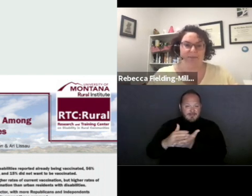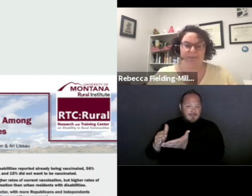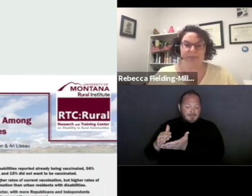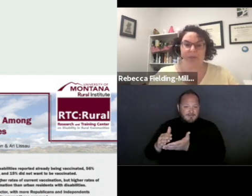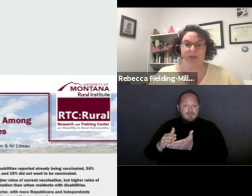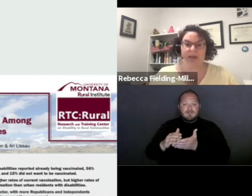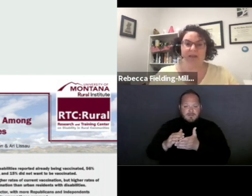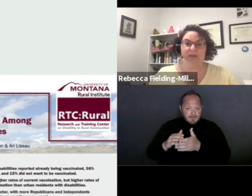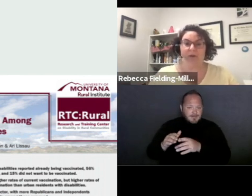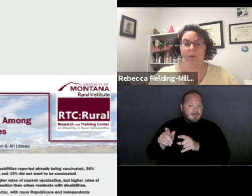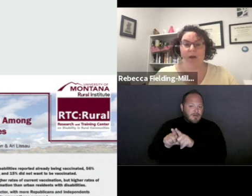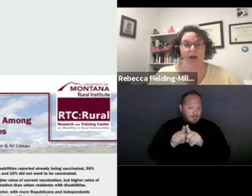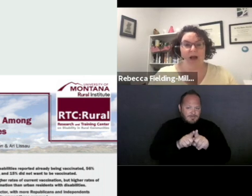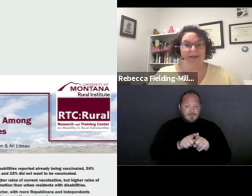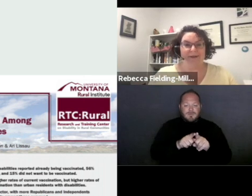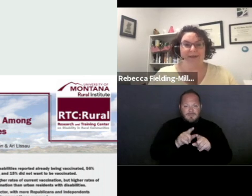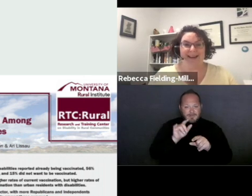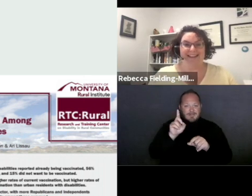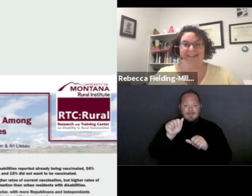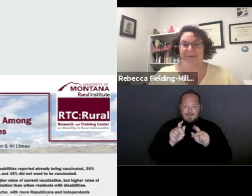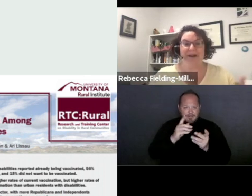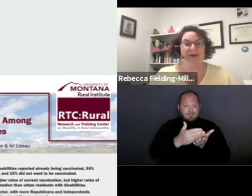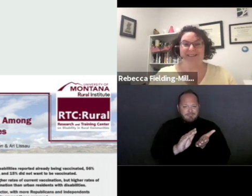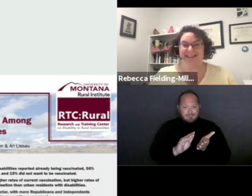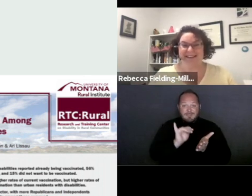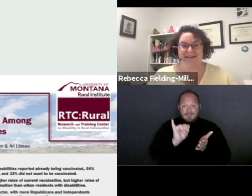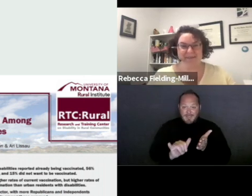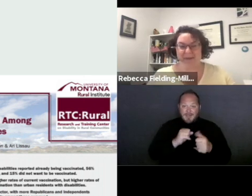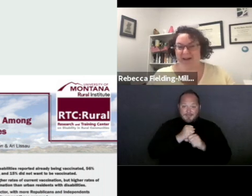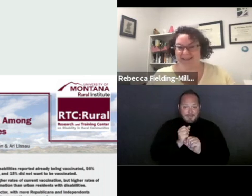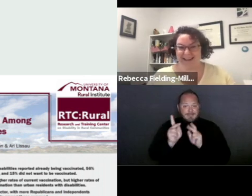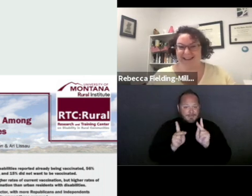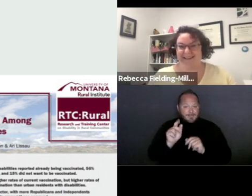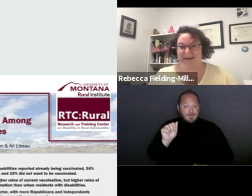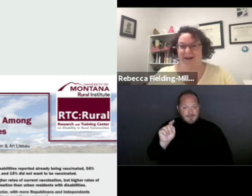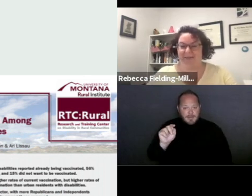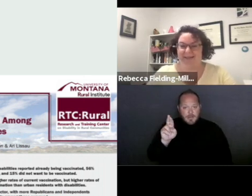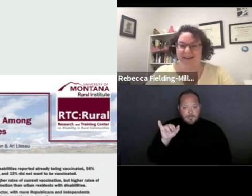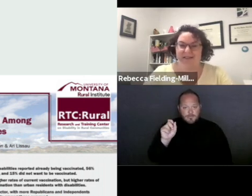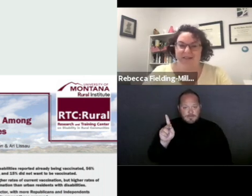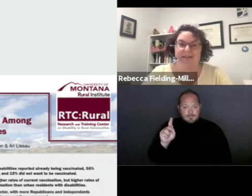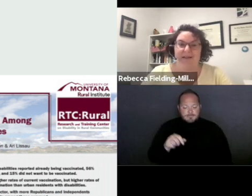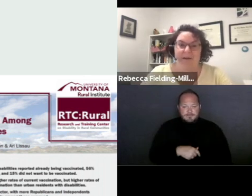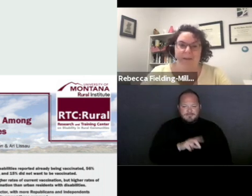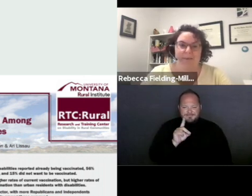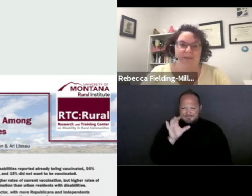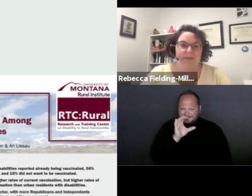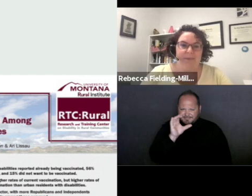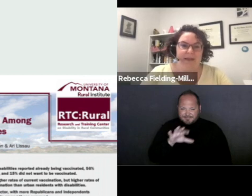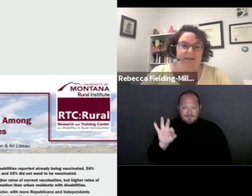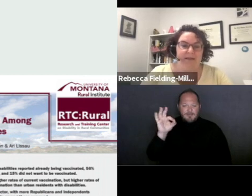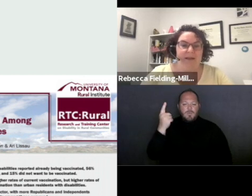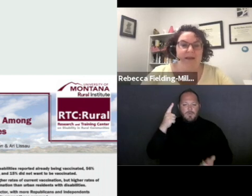risk. And so I could find really one study from Montana about vaccination rates among people